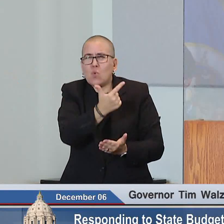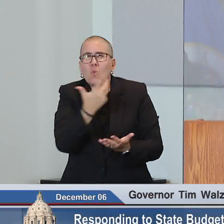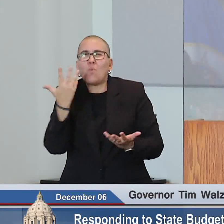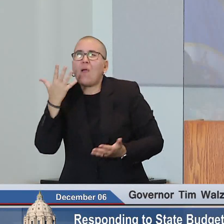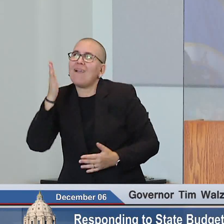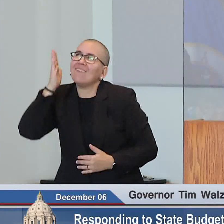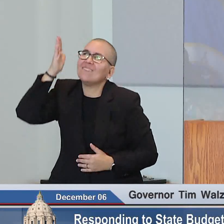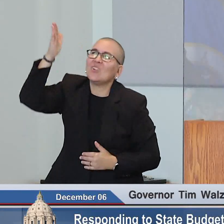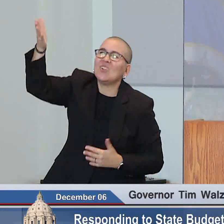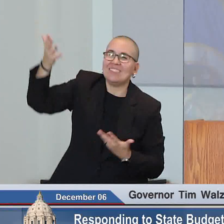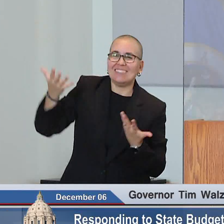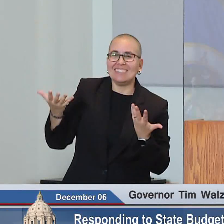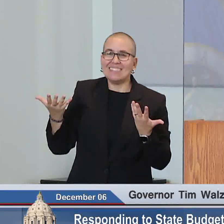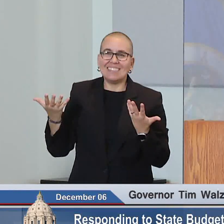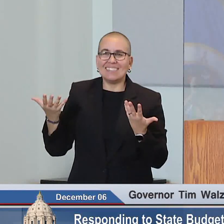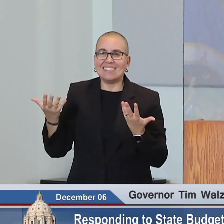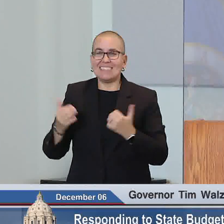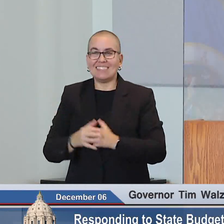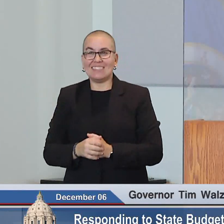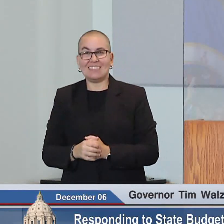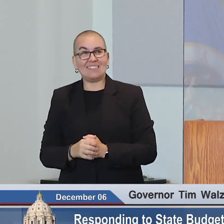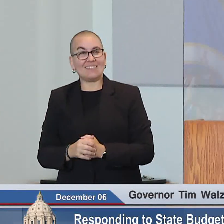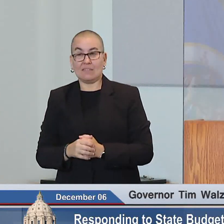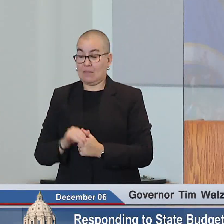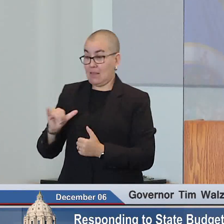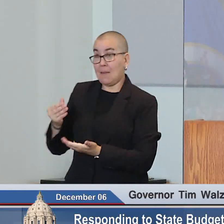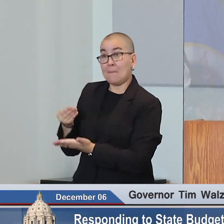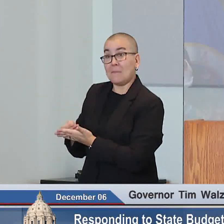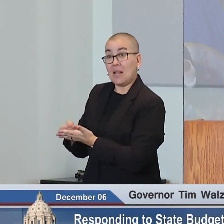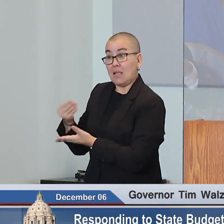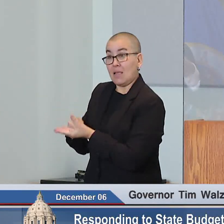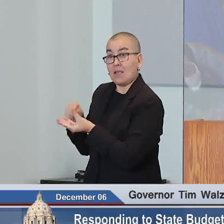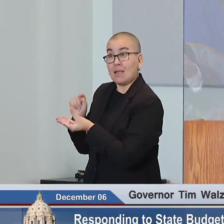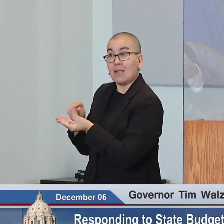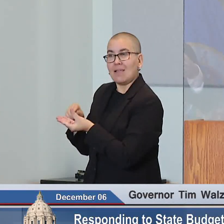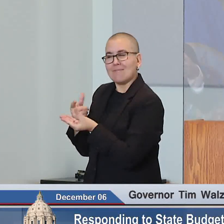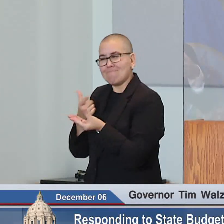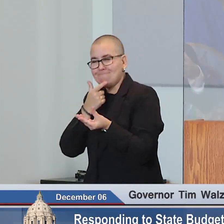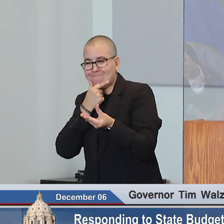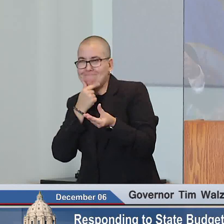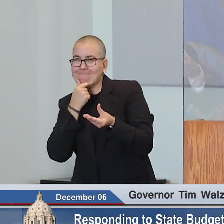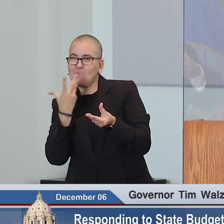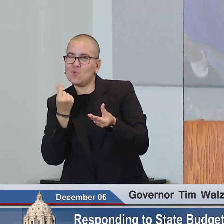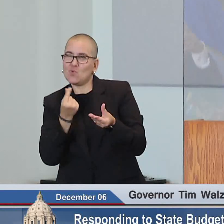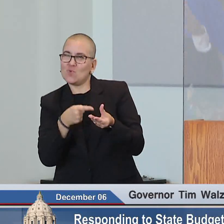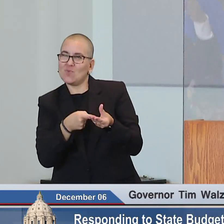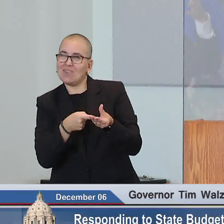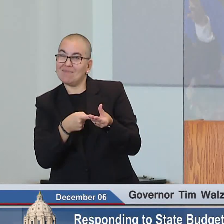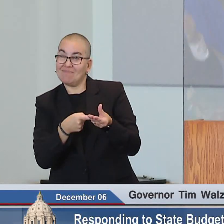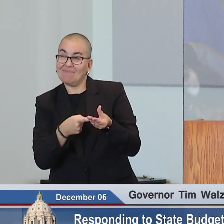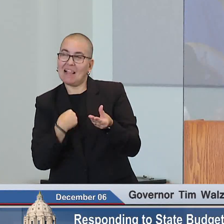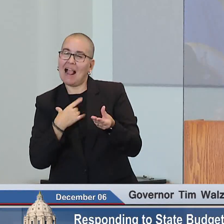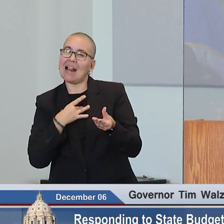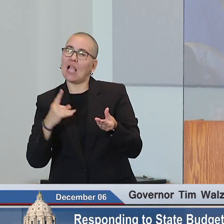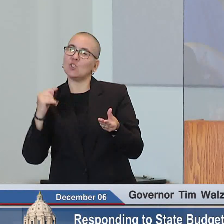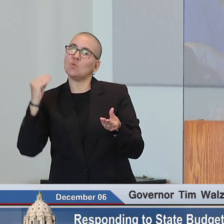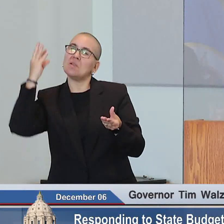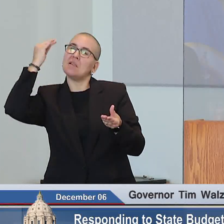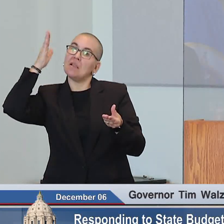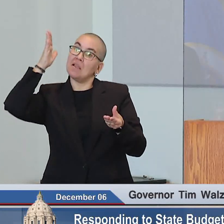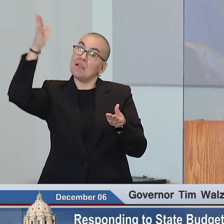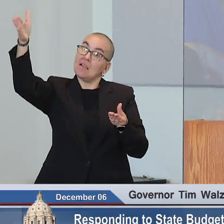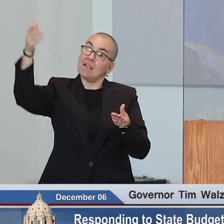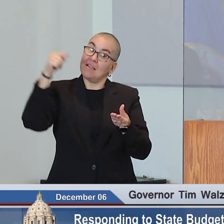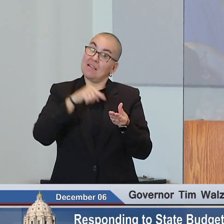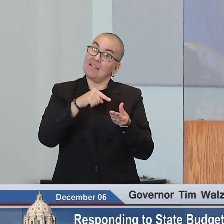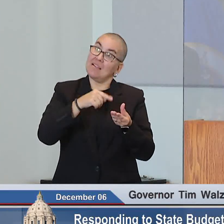to look like, and use this budget time. I'd like to think that at some point in time, some of these positive changes we can make,